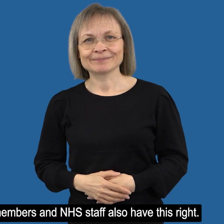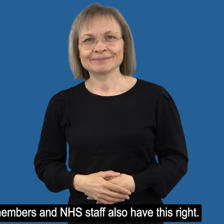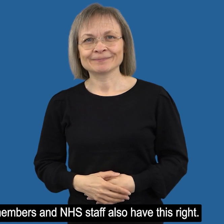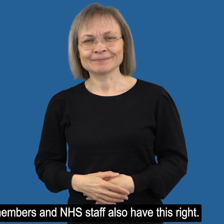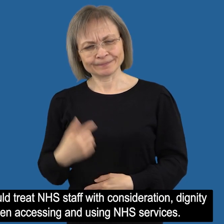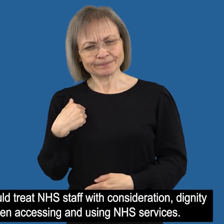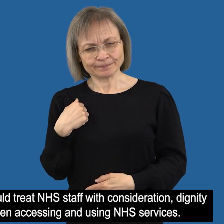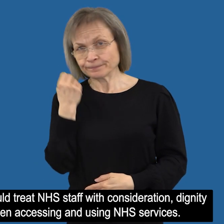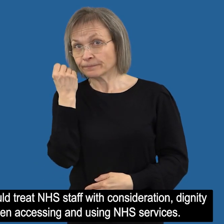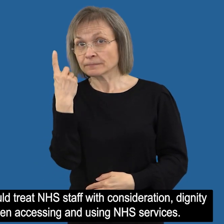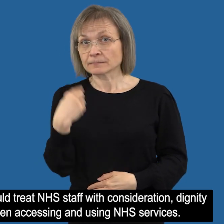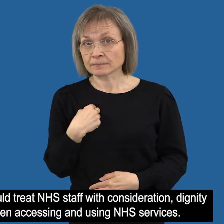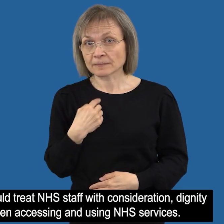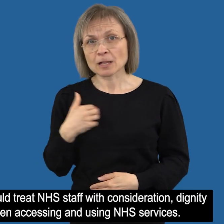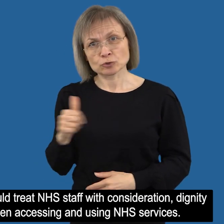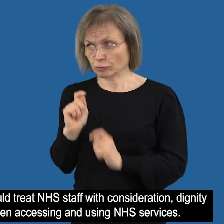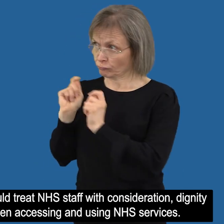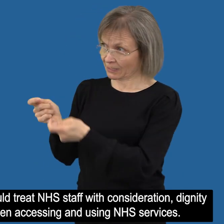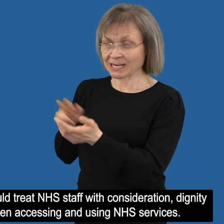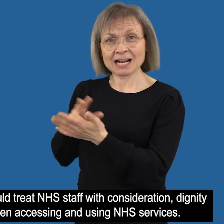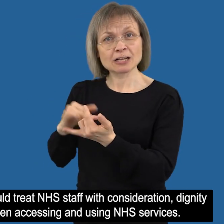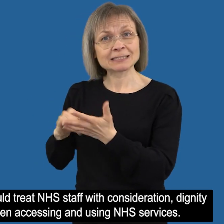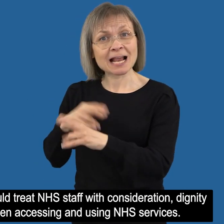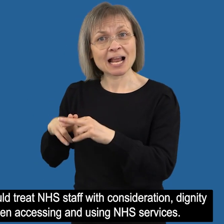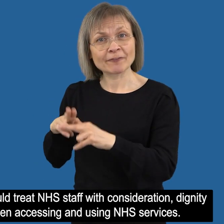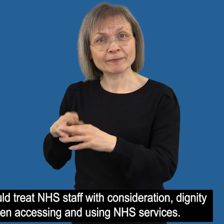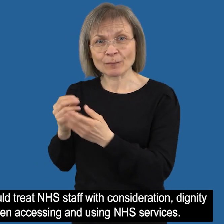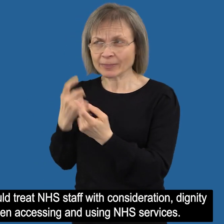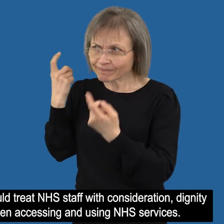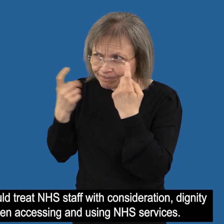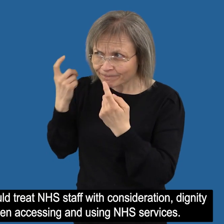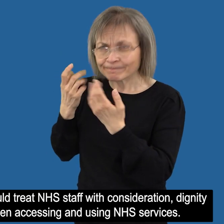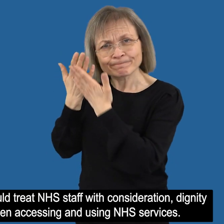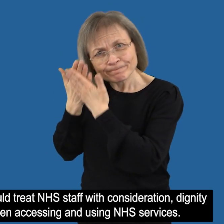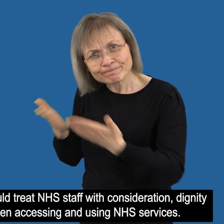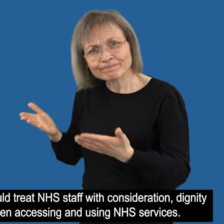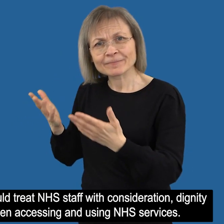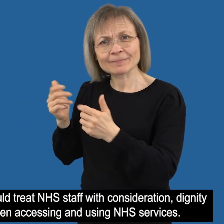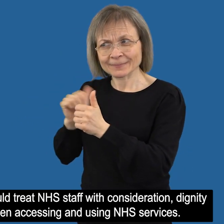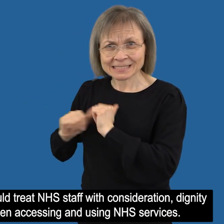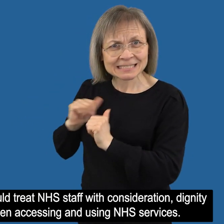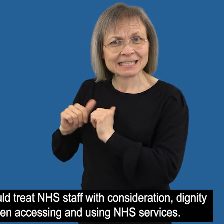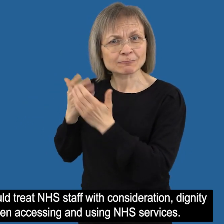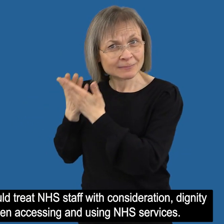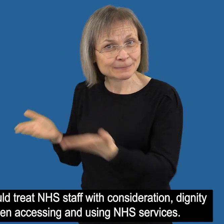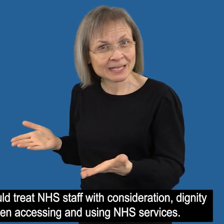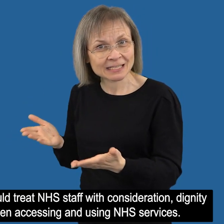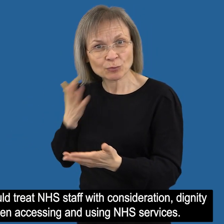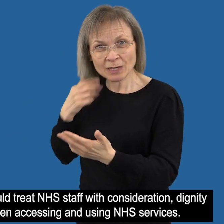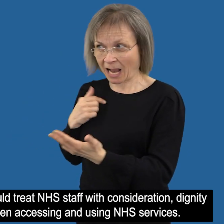I understand I should treat NHS staff with consideration, dignity and respect when accessing and using NHS services.